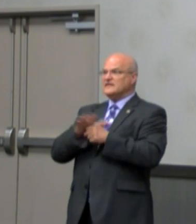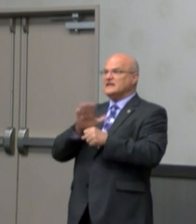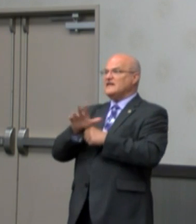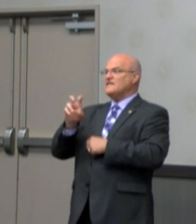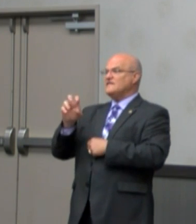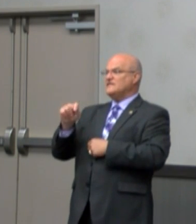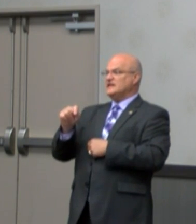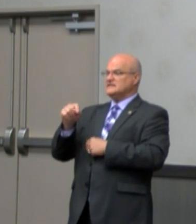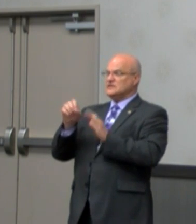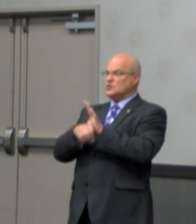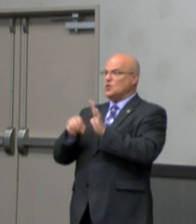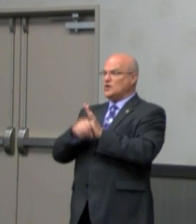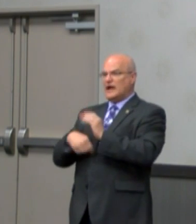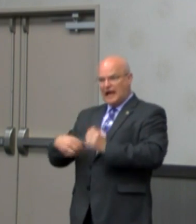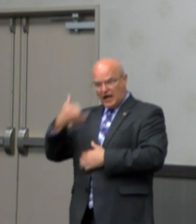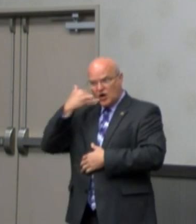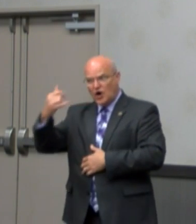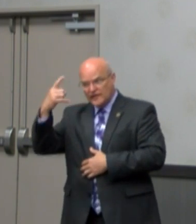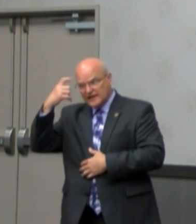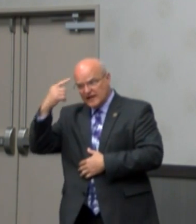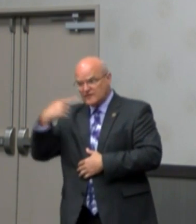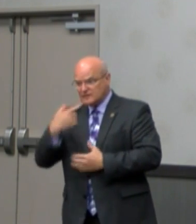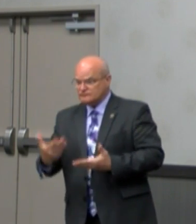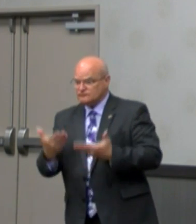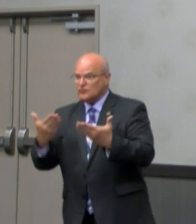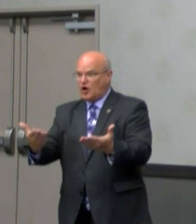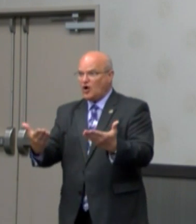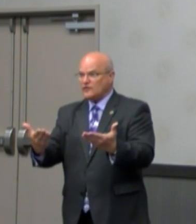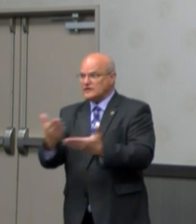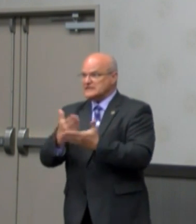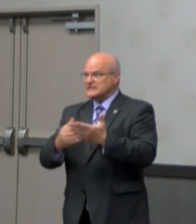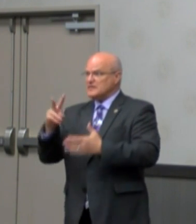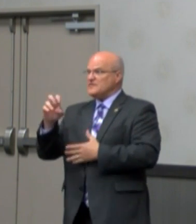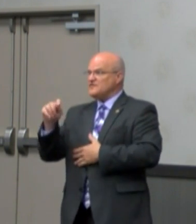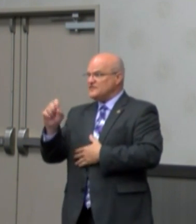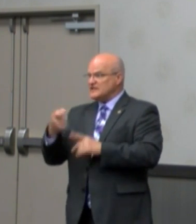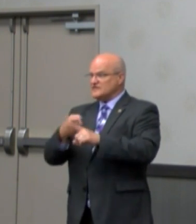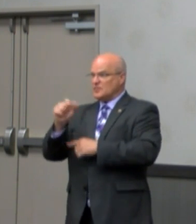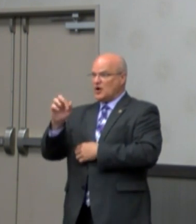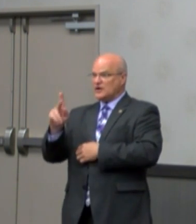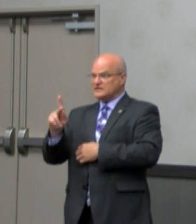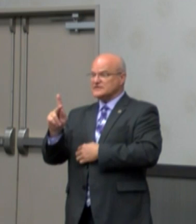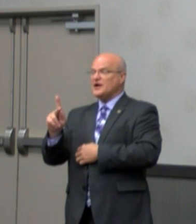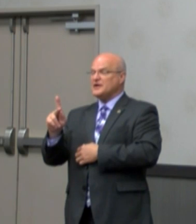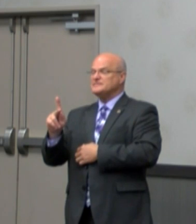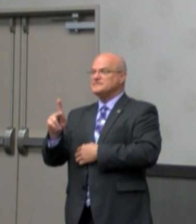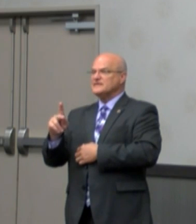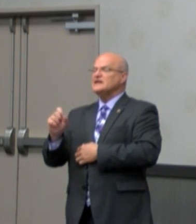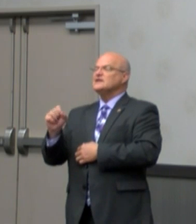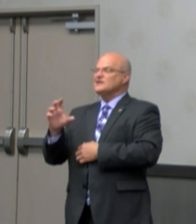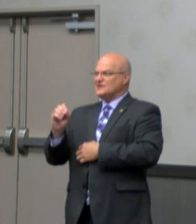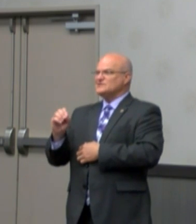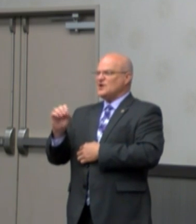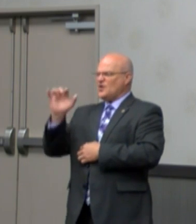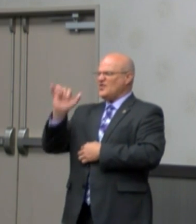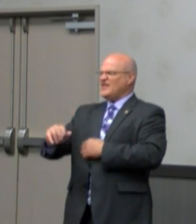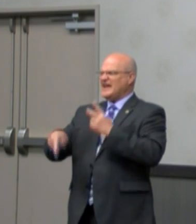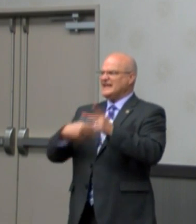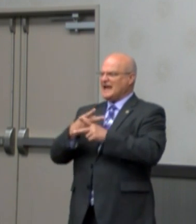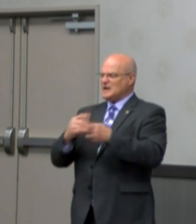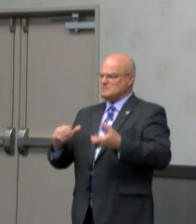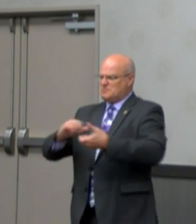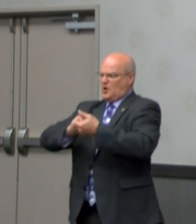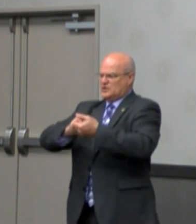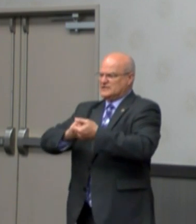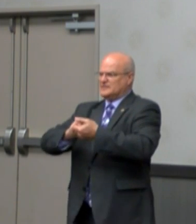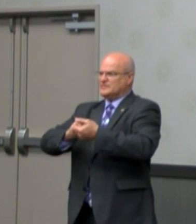in Orleans, I called Governor Edwards and offered him some ventilators from Arkansas. And so it's that kind of partnership